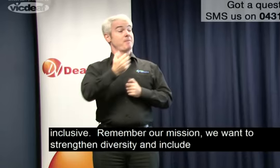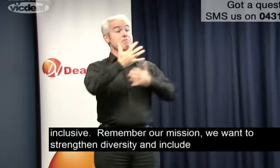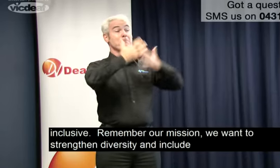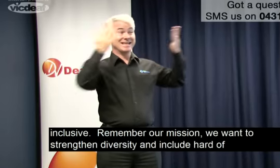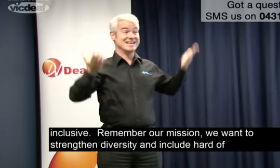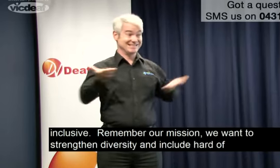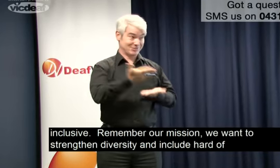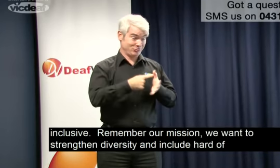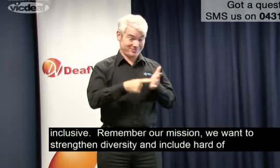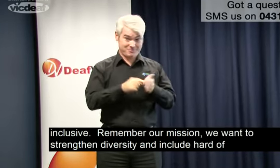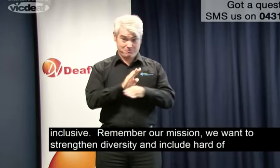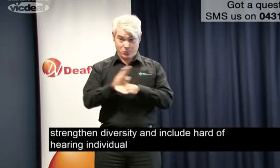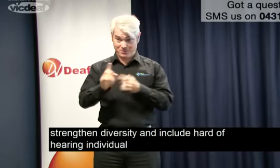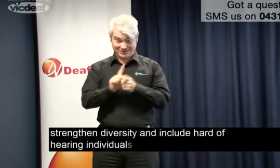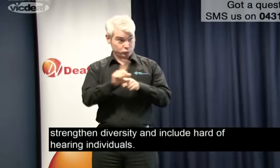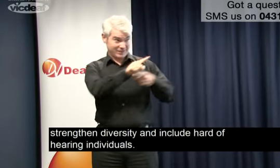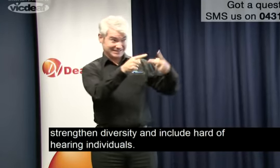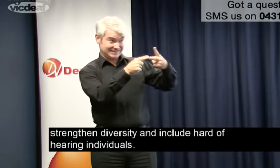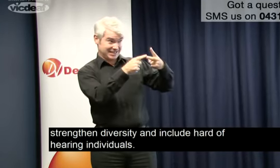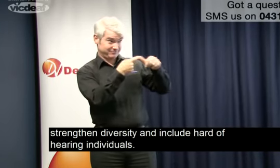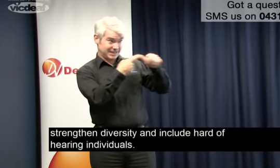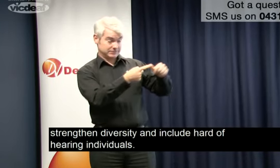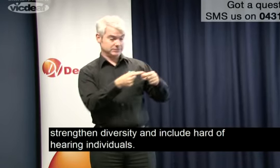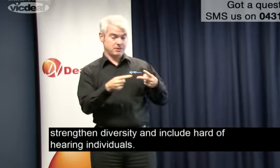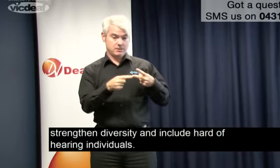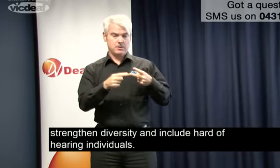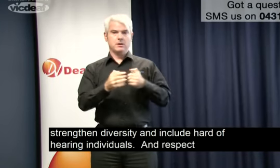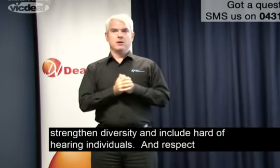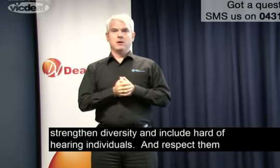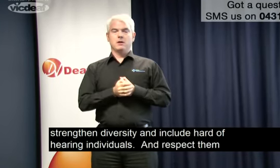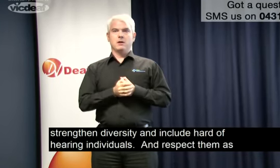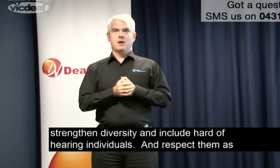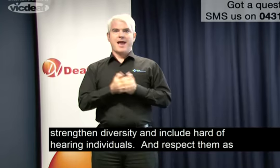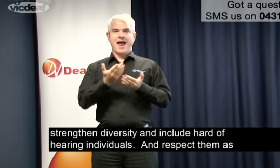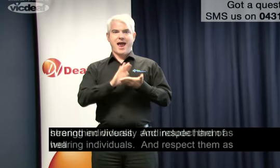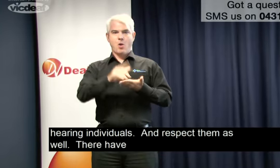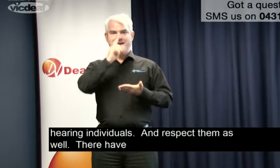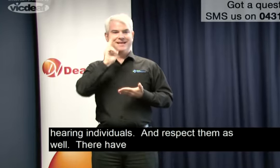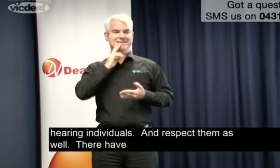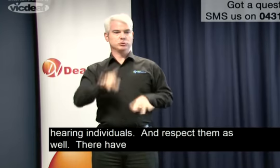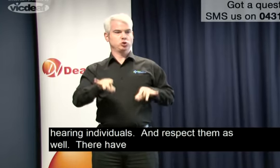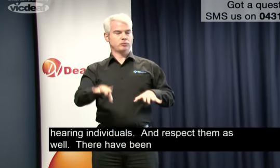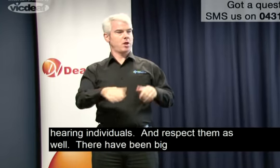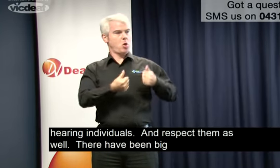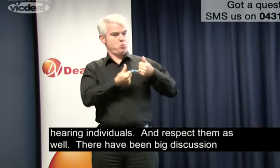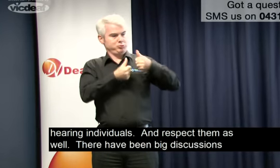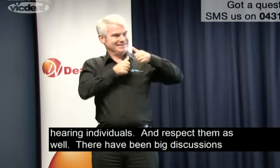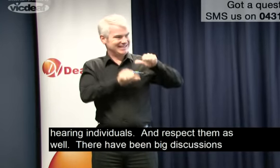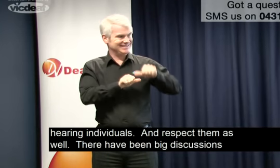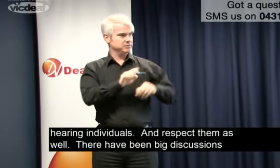well. There's been big discussions at board meetings around this, particularly around the second point, Meg, about how can Deaf